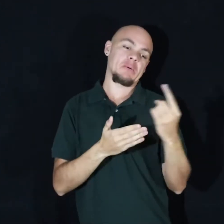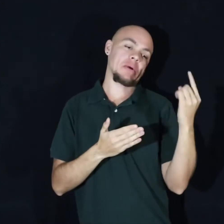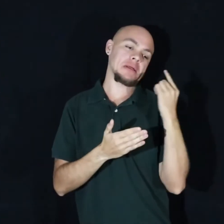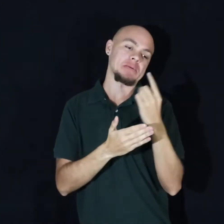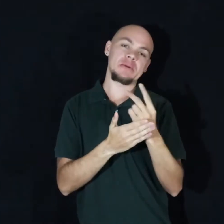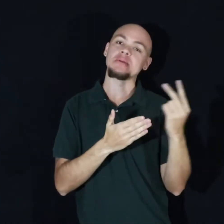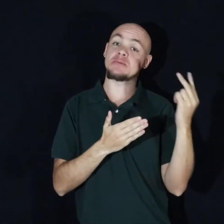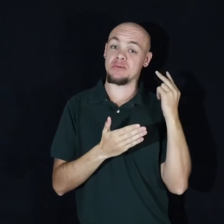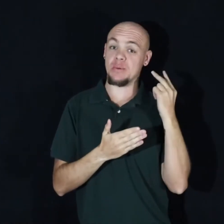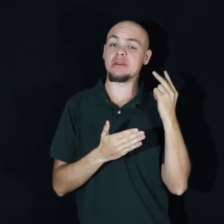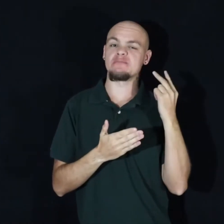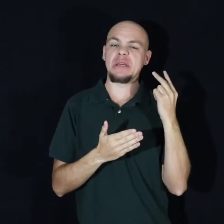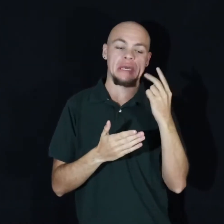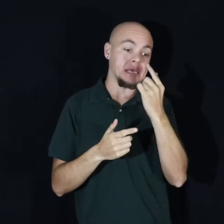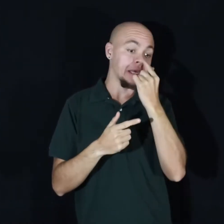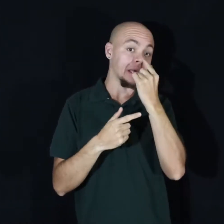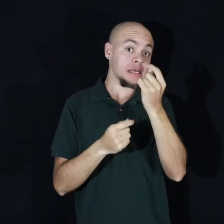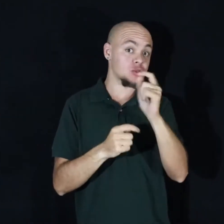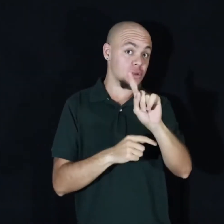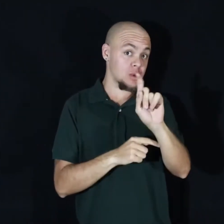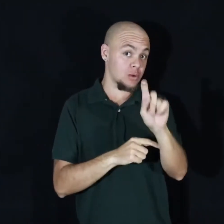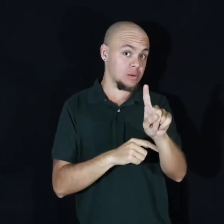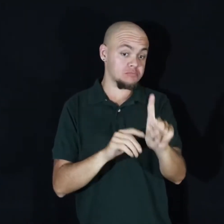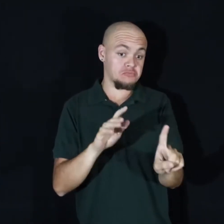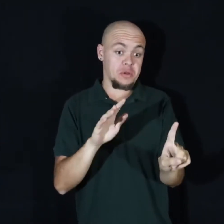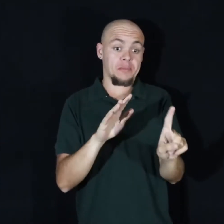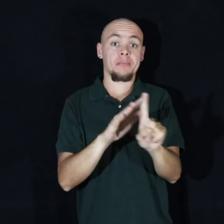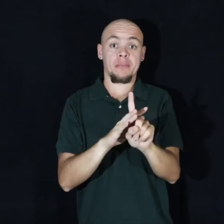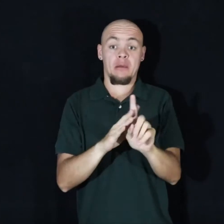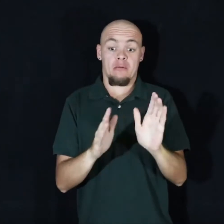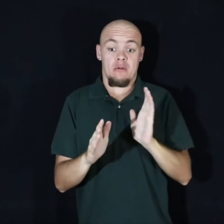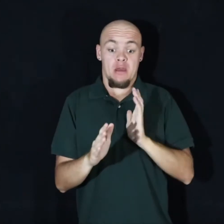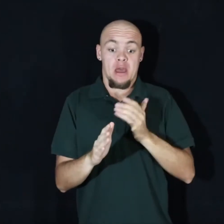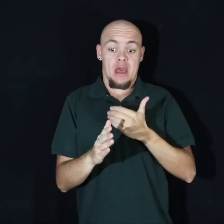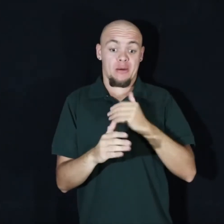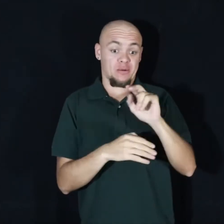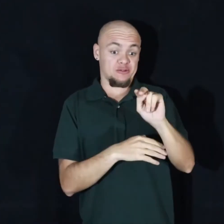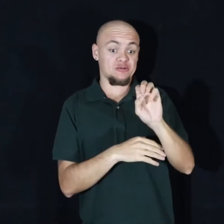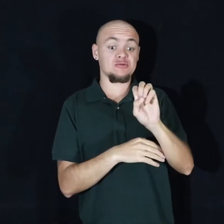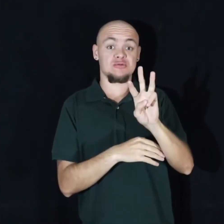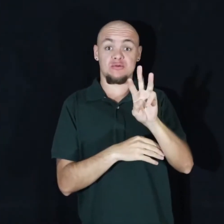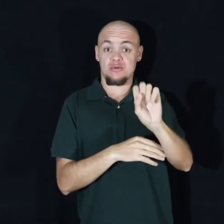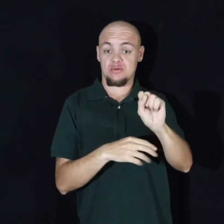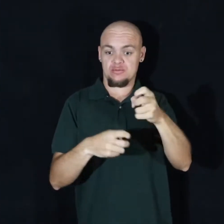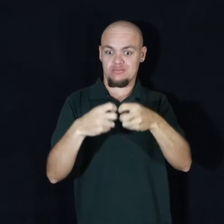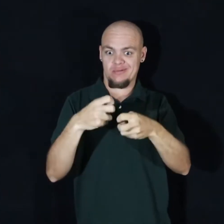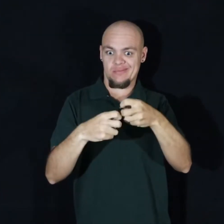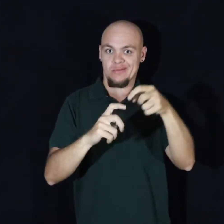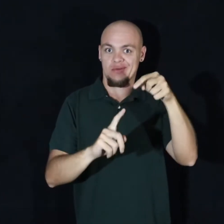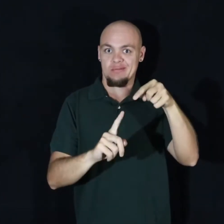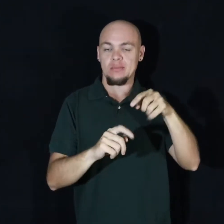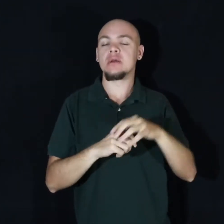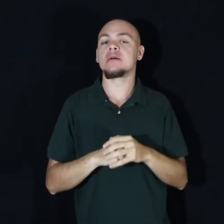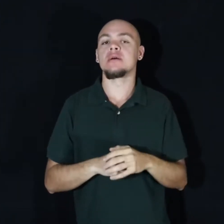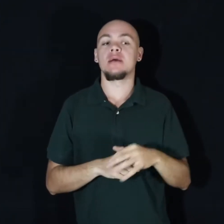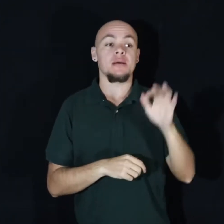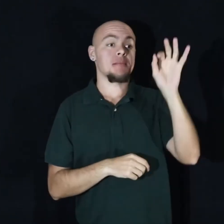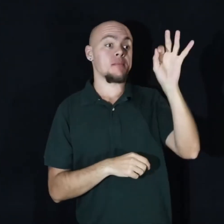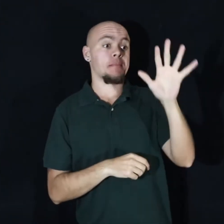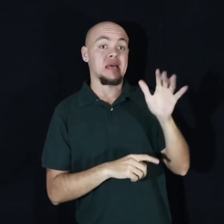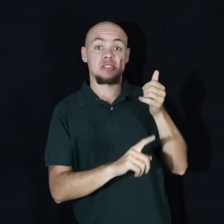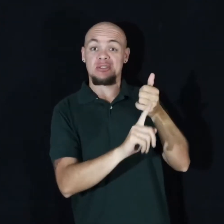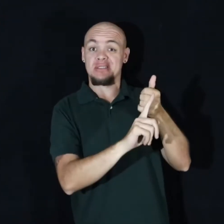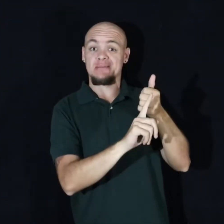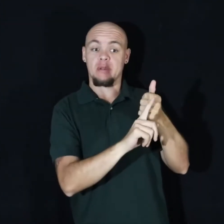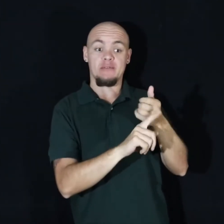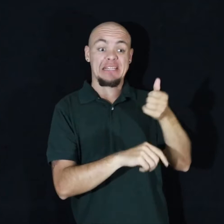today. Over the last couple of weeks, I've been answering some interesting questions that appear currently in our news. I talked about